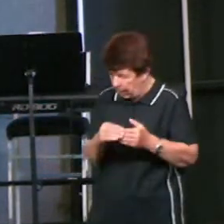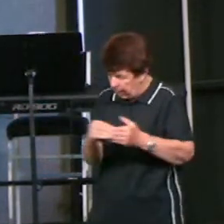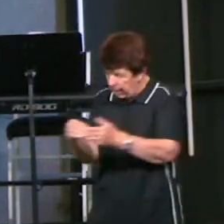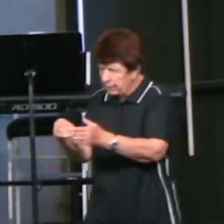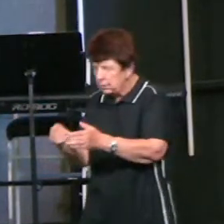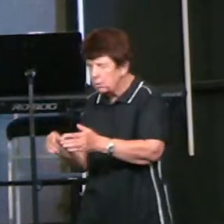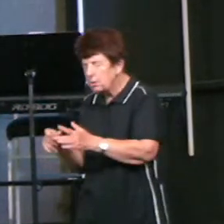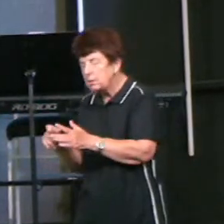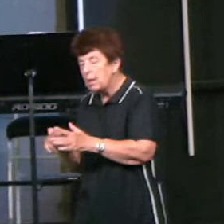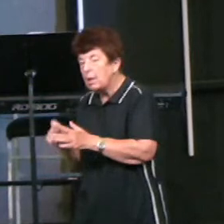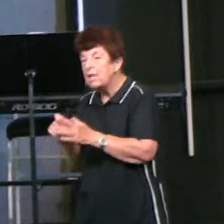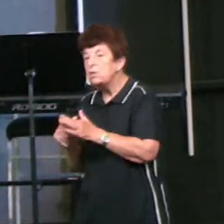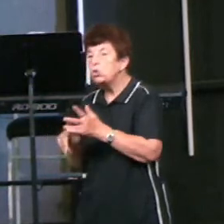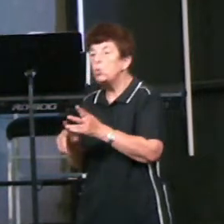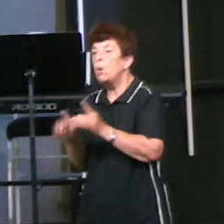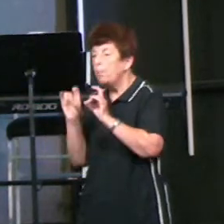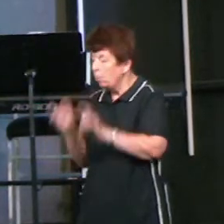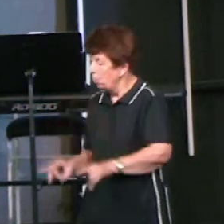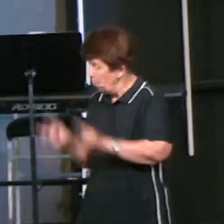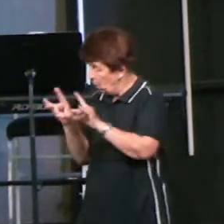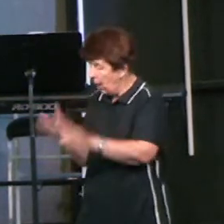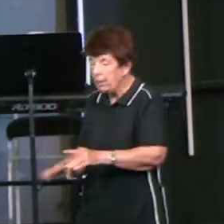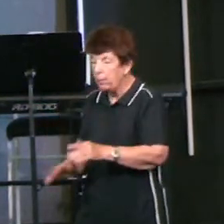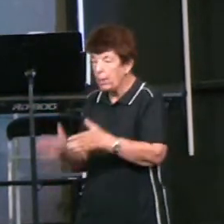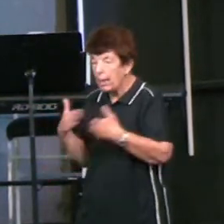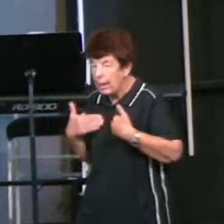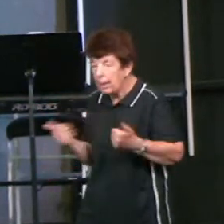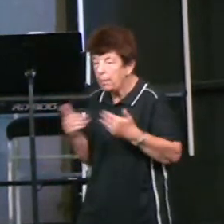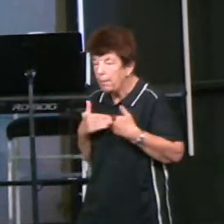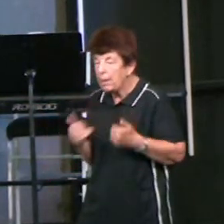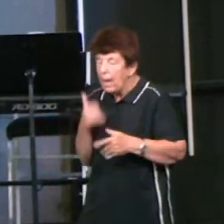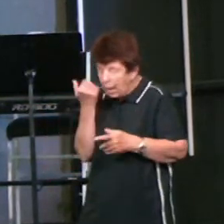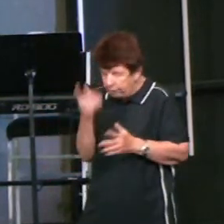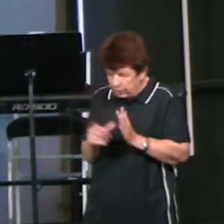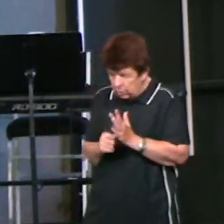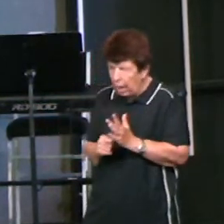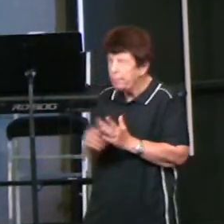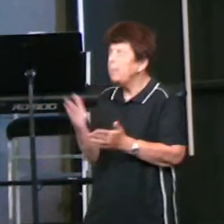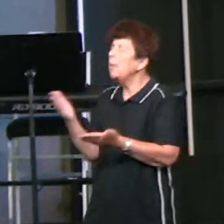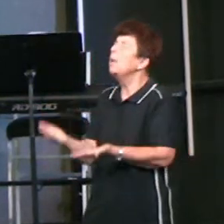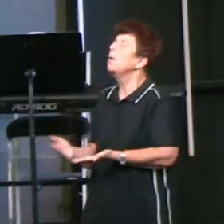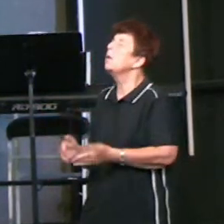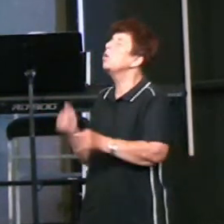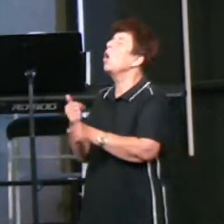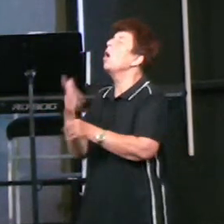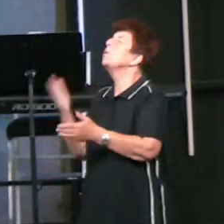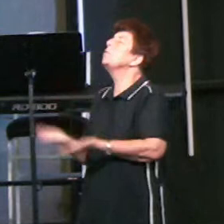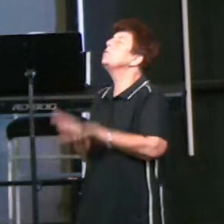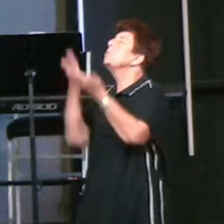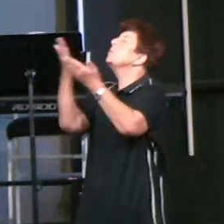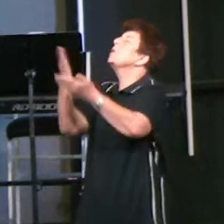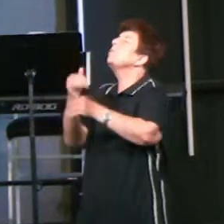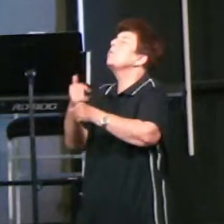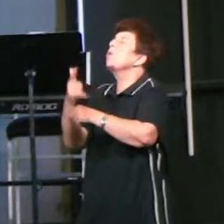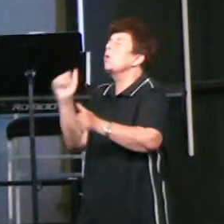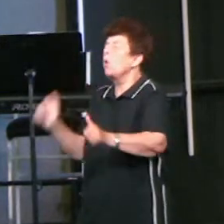to perform miraculous healings. But at every step of the way, he gives the glory to God. He says, it's Jesus